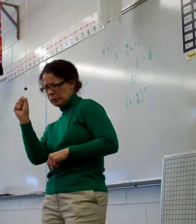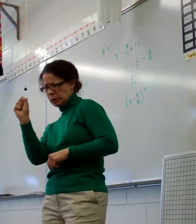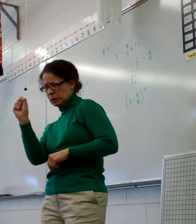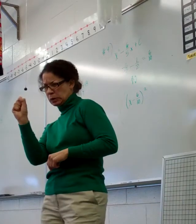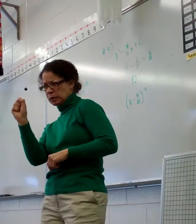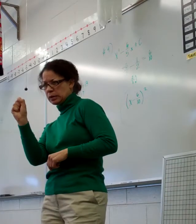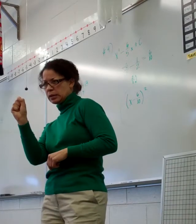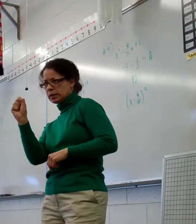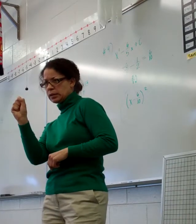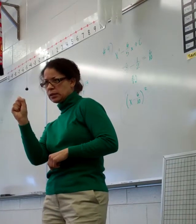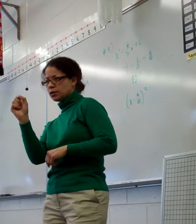decimal places.